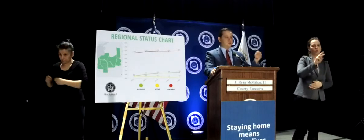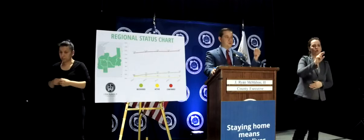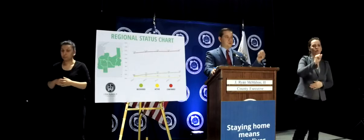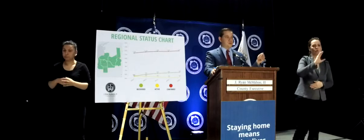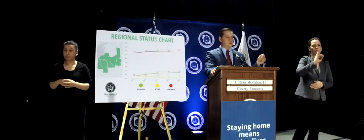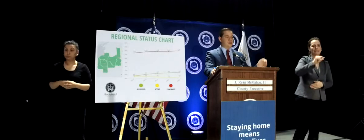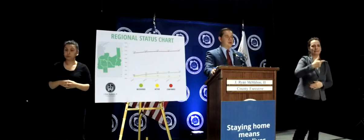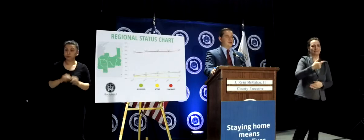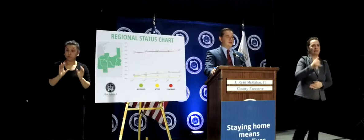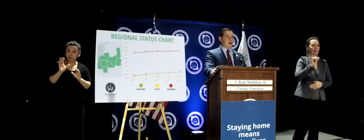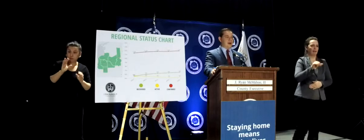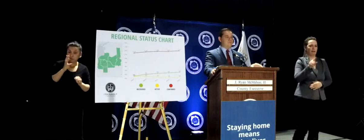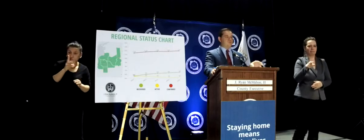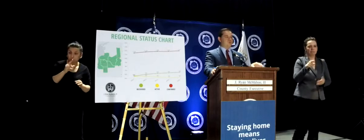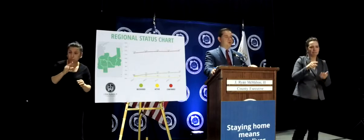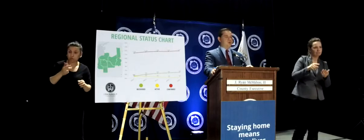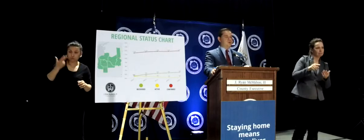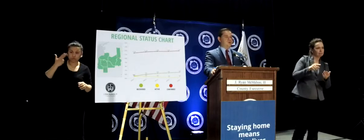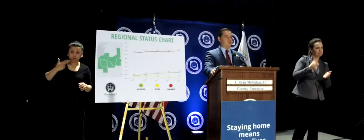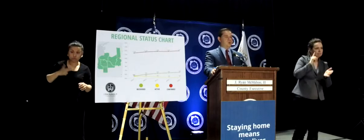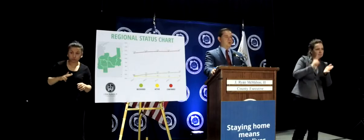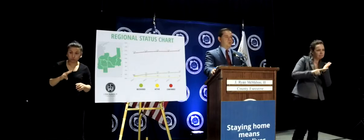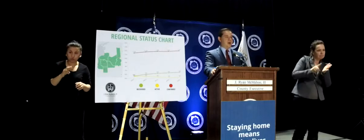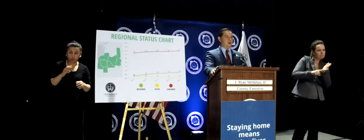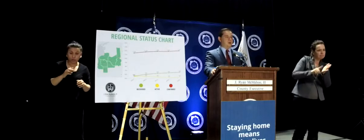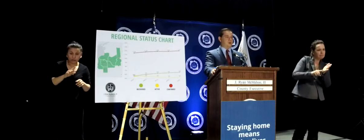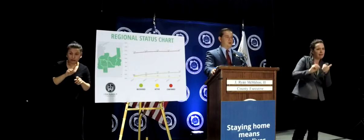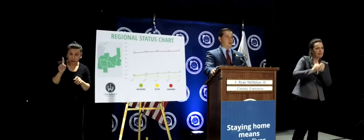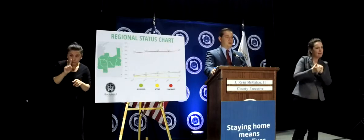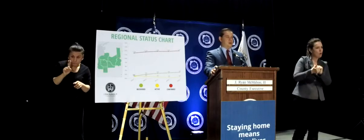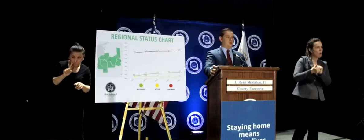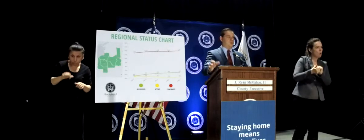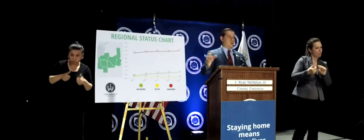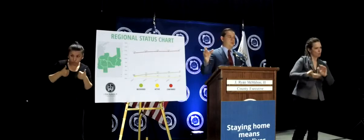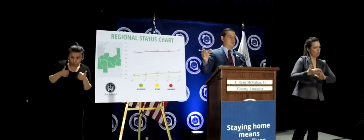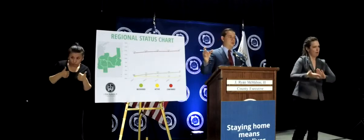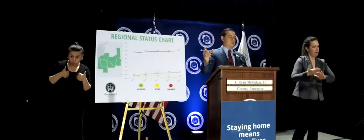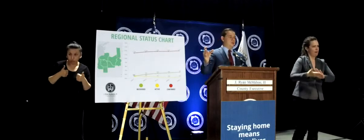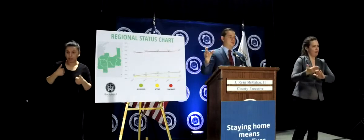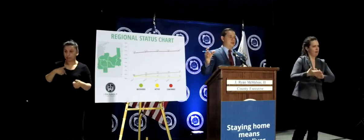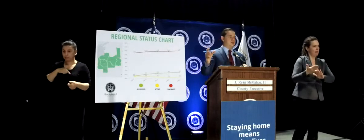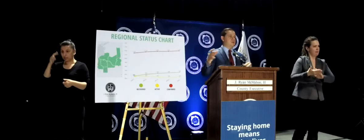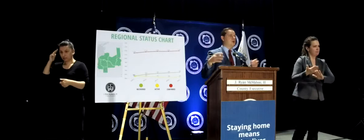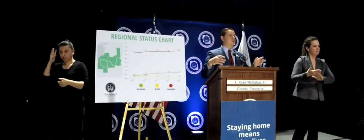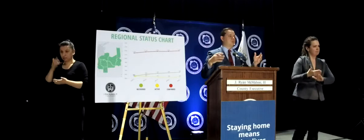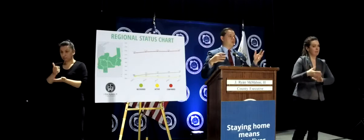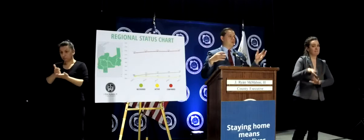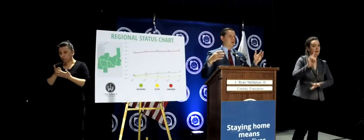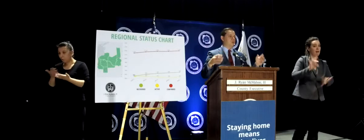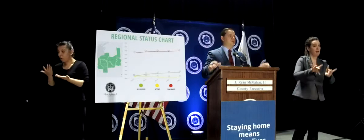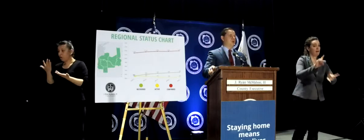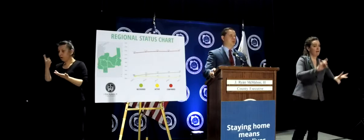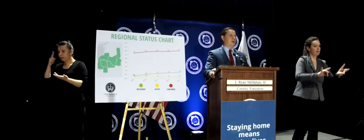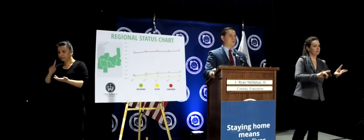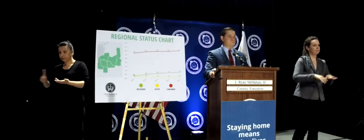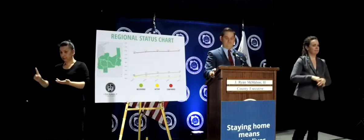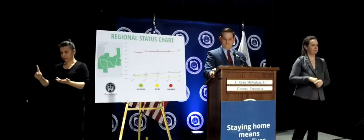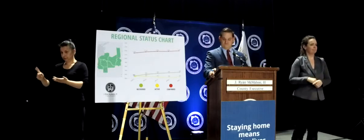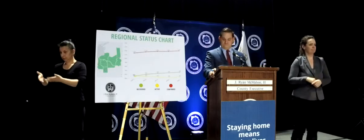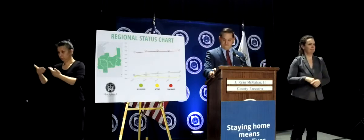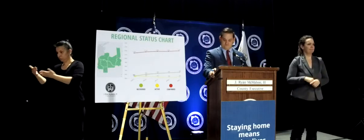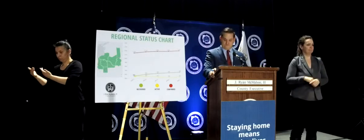continue to social distance, that triggers earlier once the state's comfortable with our restart